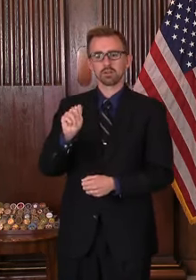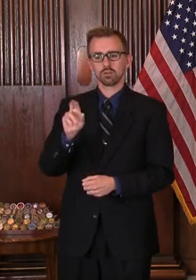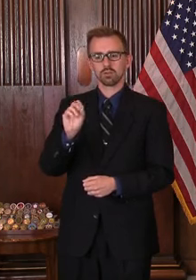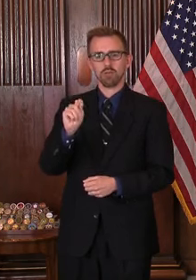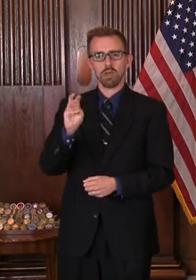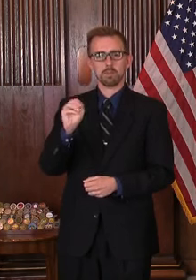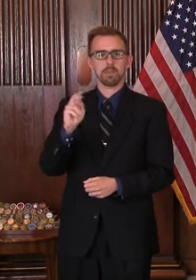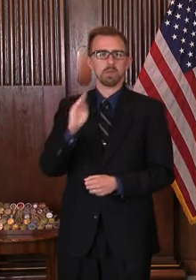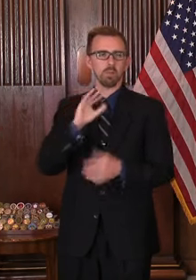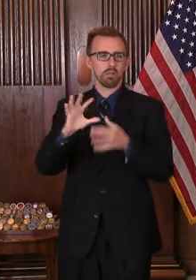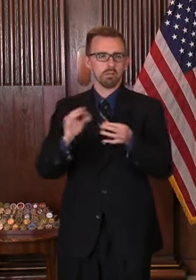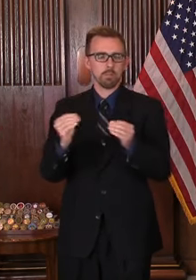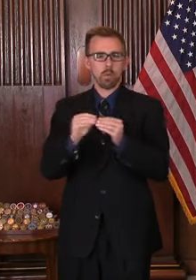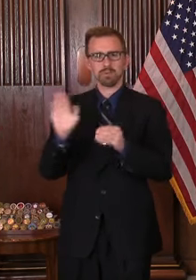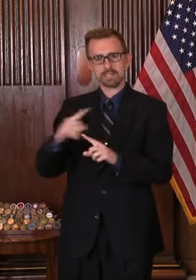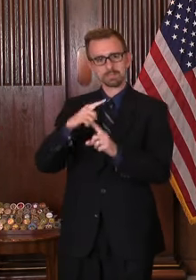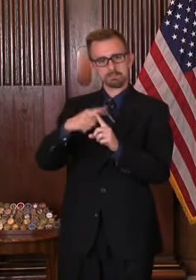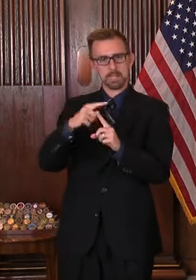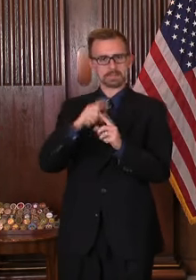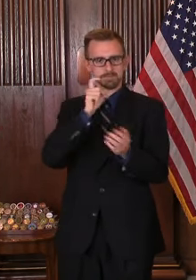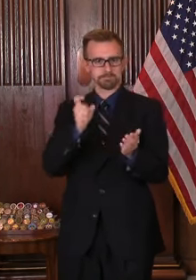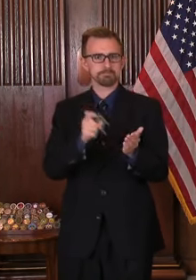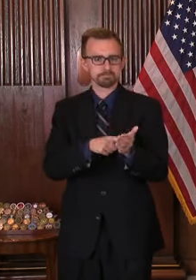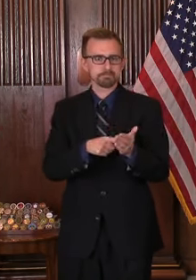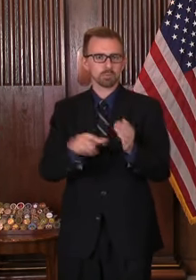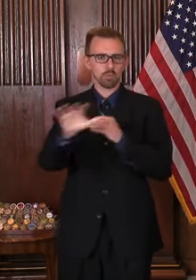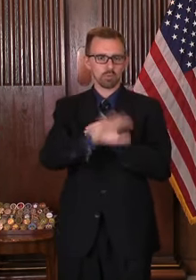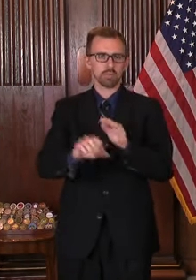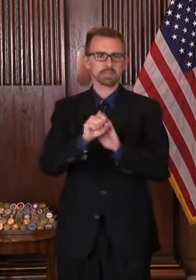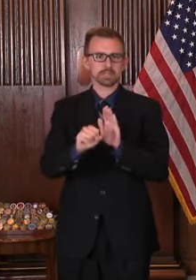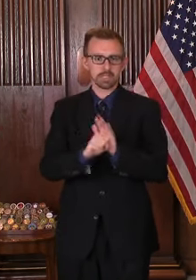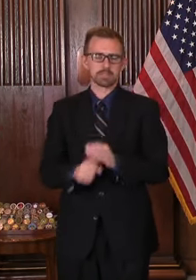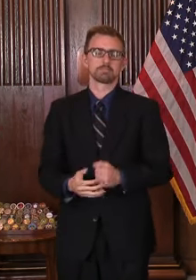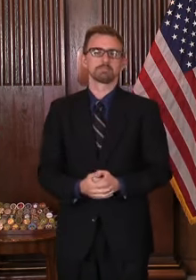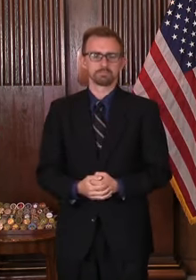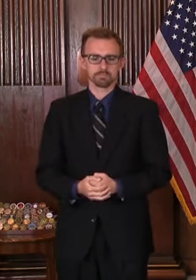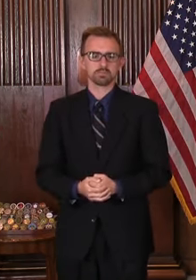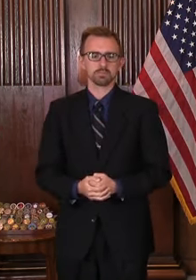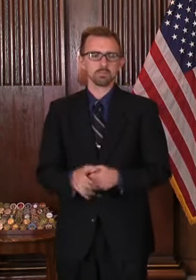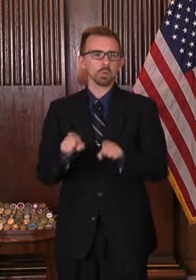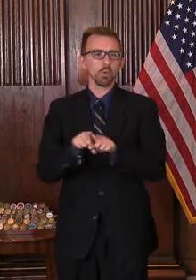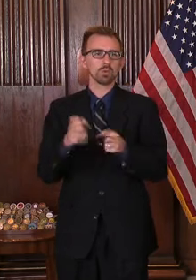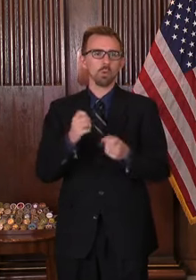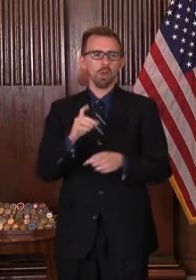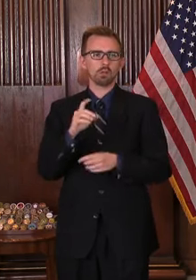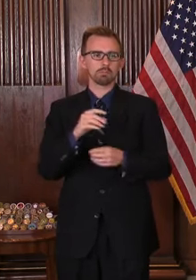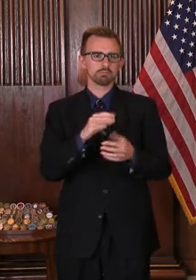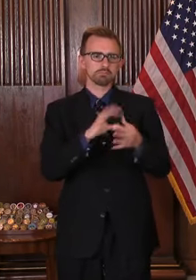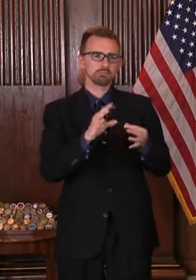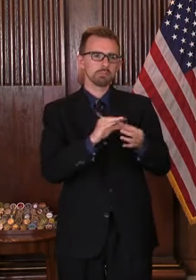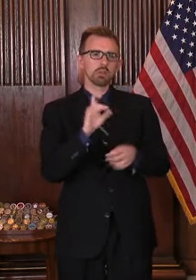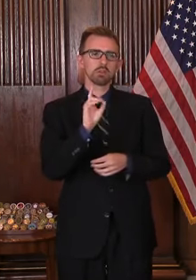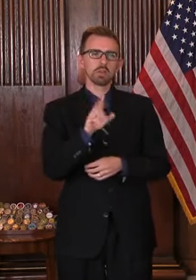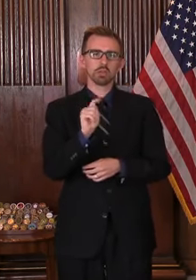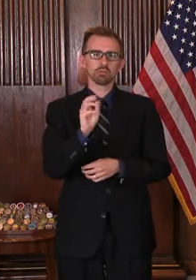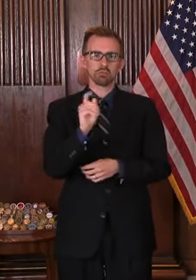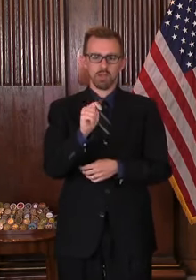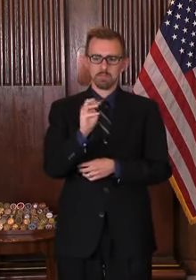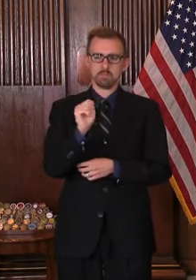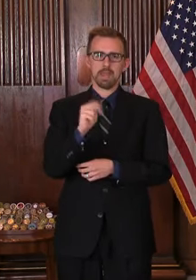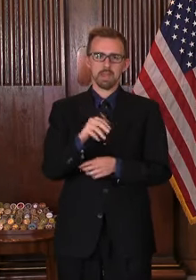share more of his positive trends that we are seeing across the state. I also want to say Dr. Trotman from the Cox Health